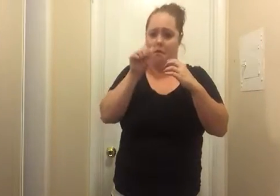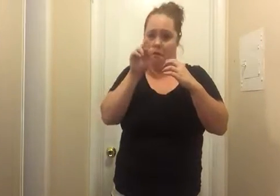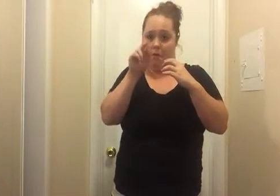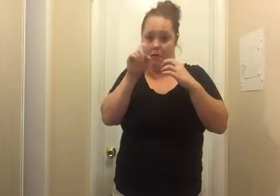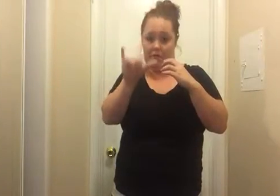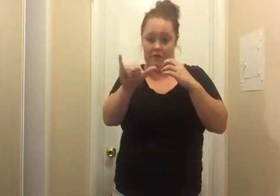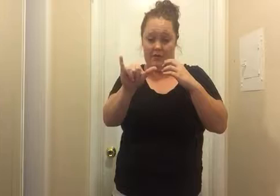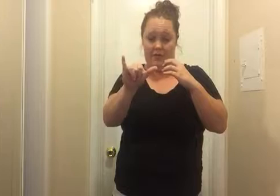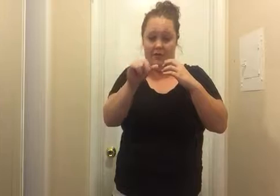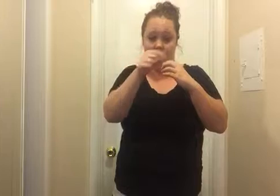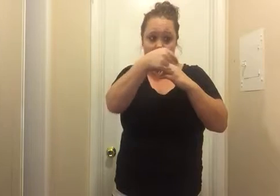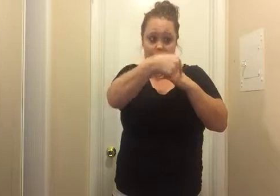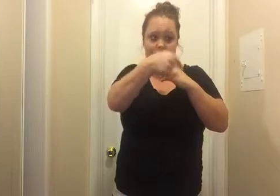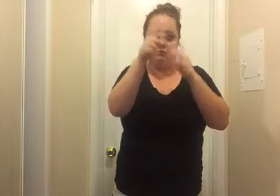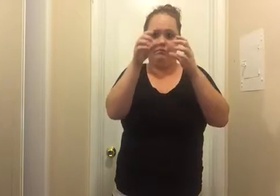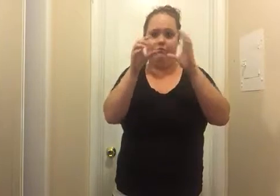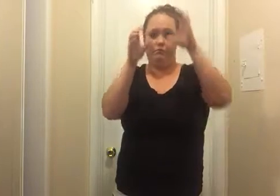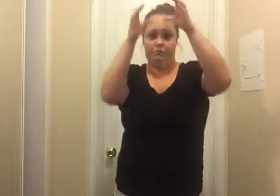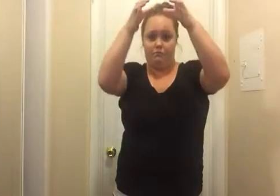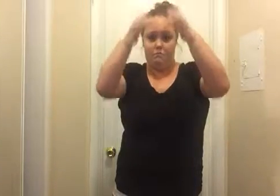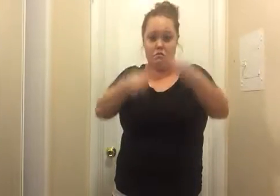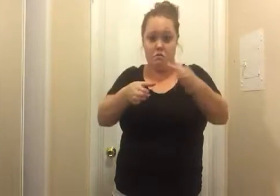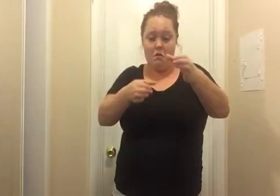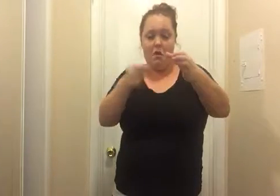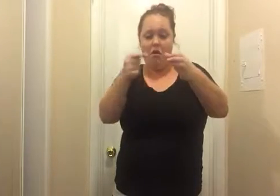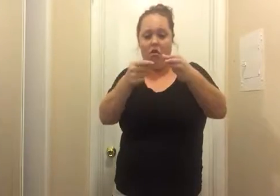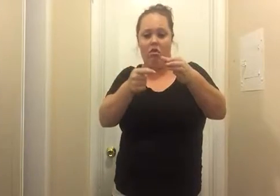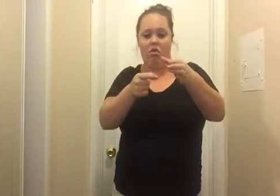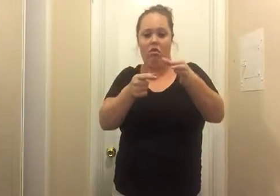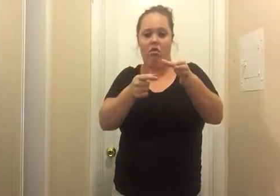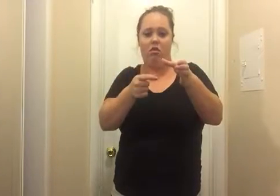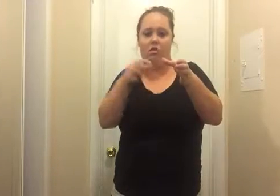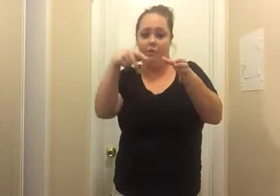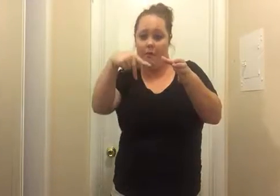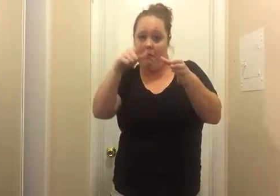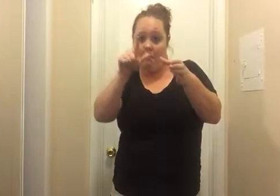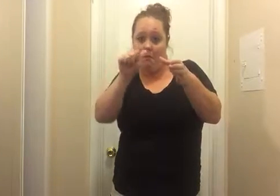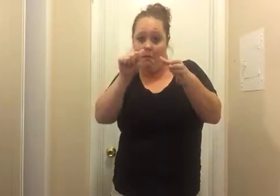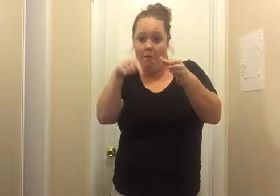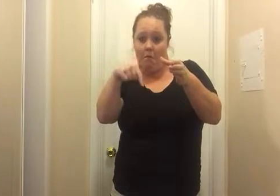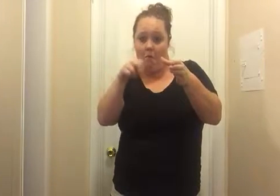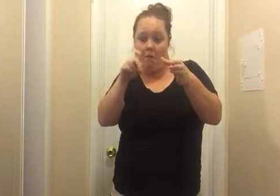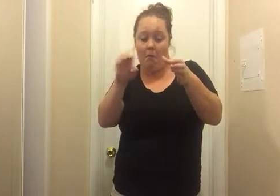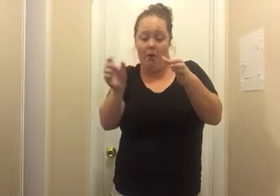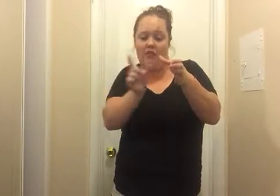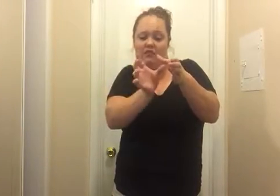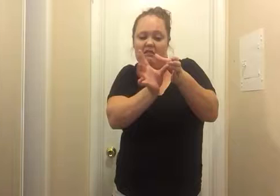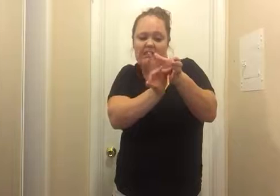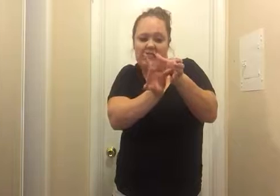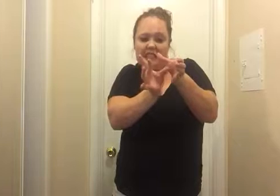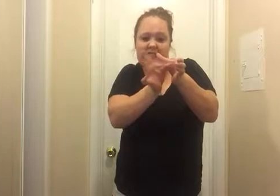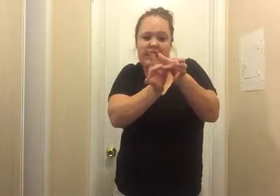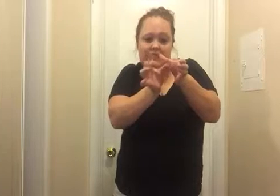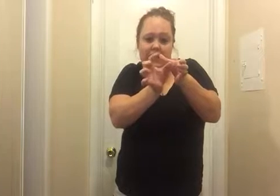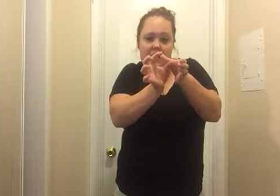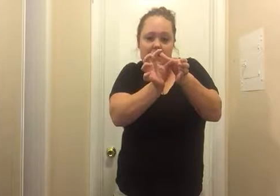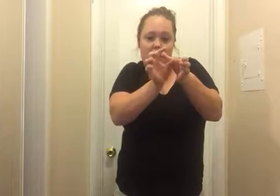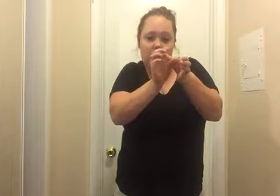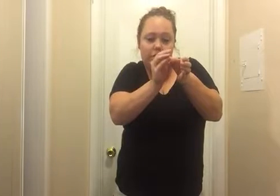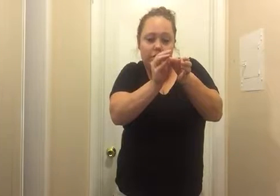reduce blood flow to all of these parts. Let me draw that a little bit neater. It'll reduce blood flow to all of this kind